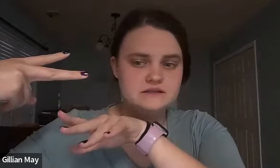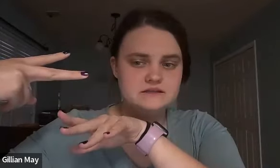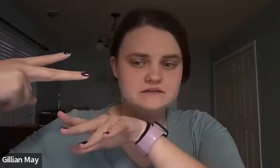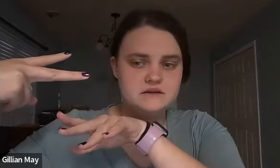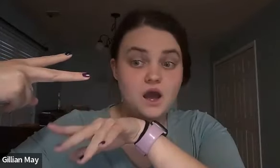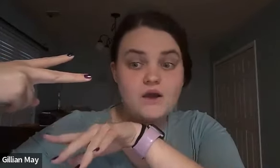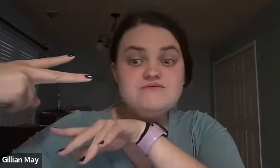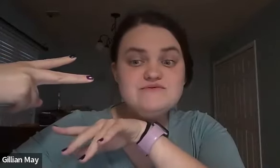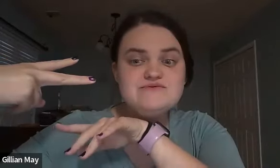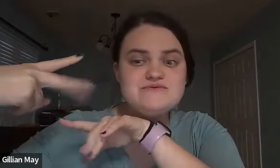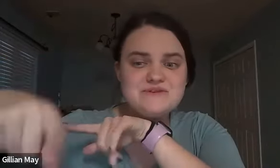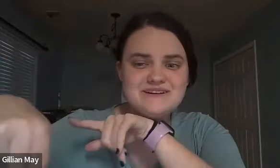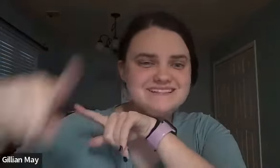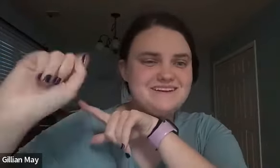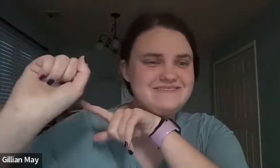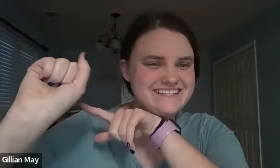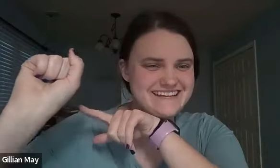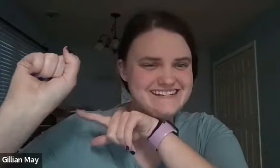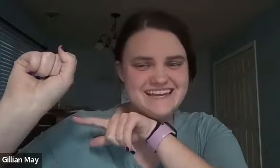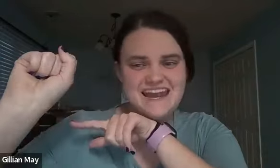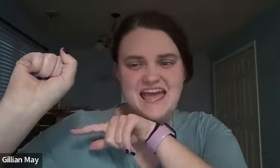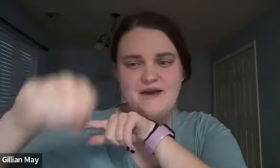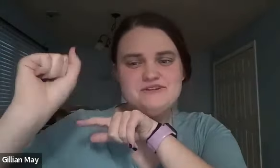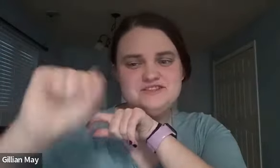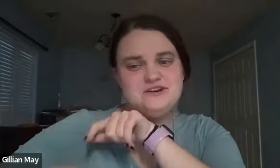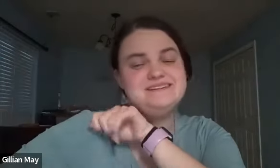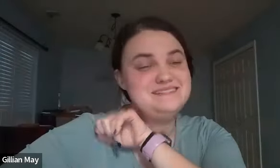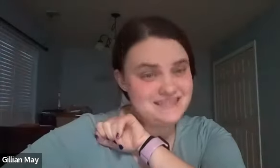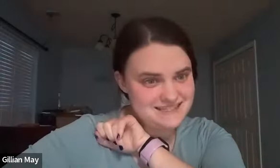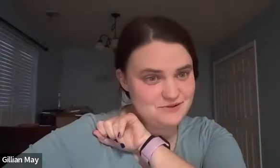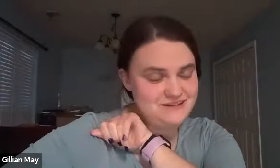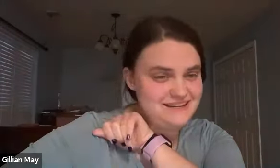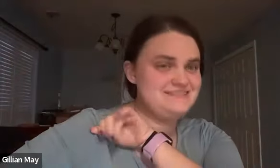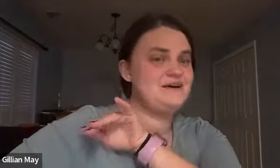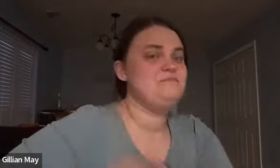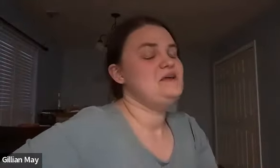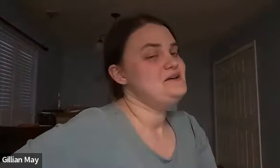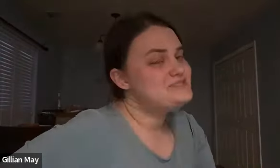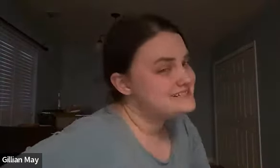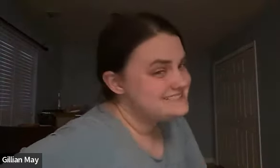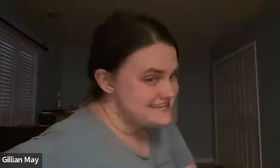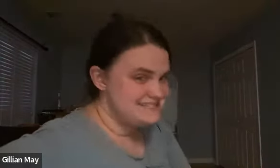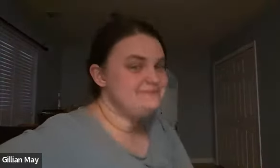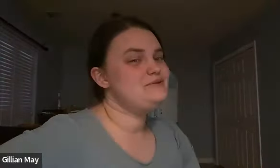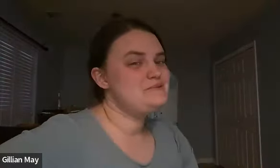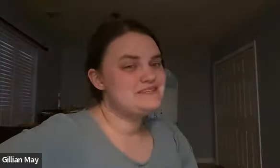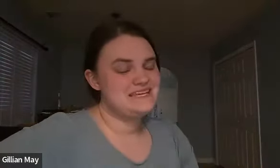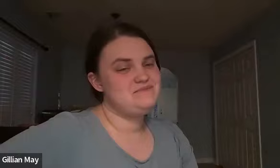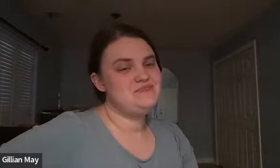quiz. Oh, sorry. Miss Katie said, how would you show a decimal in ASL? So a decimal would be the same thing